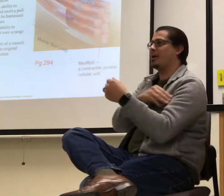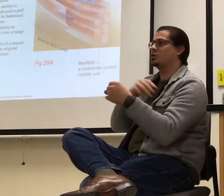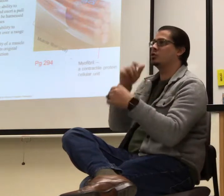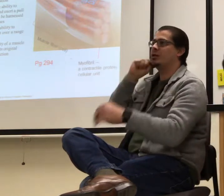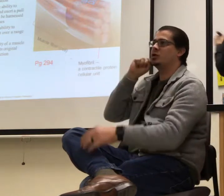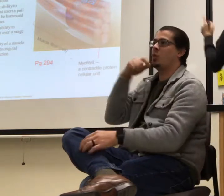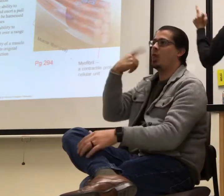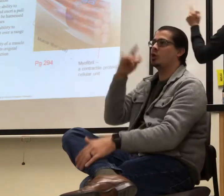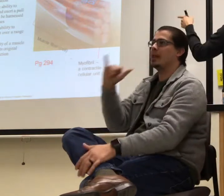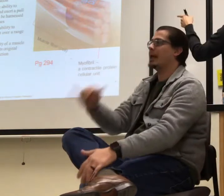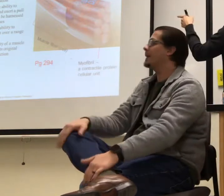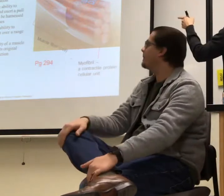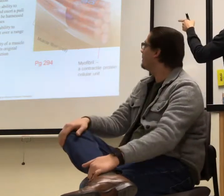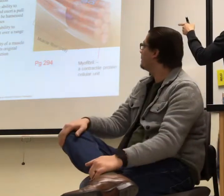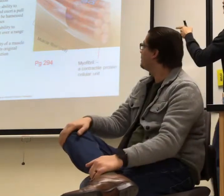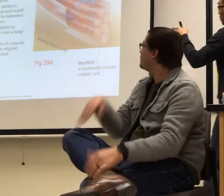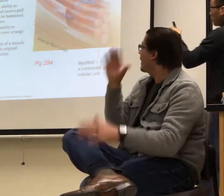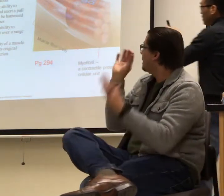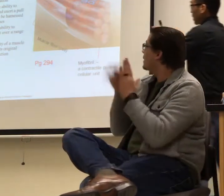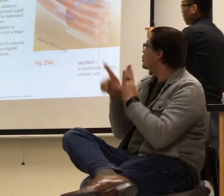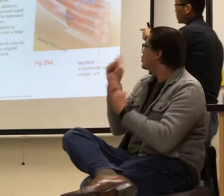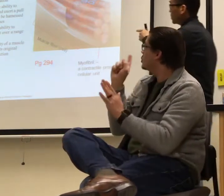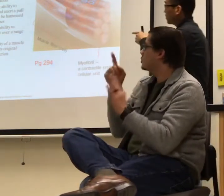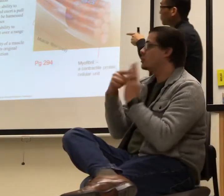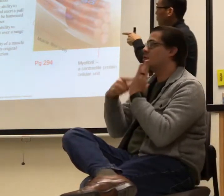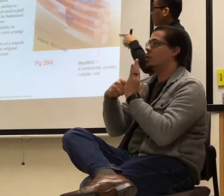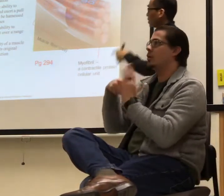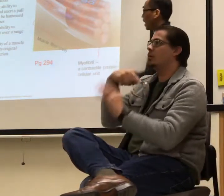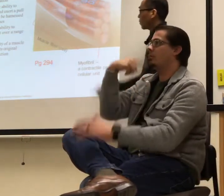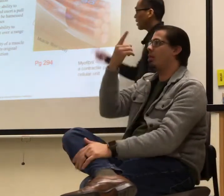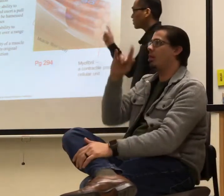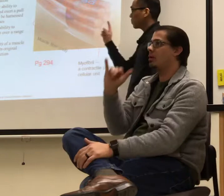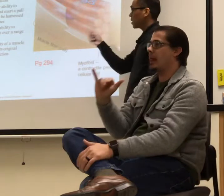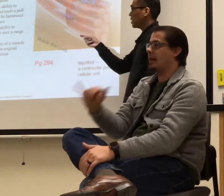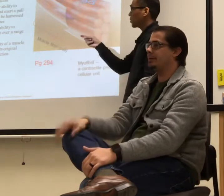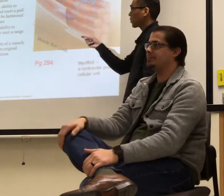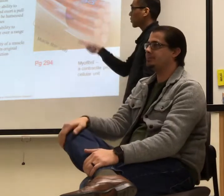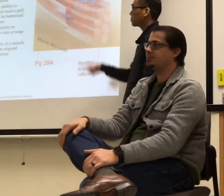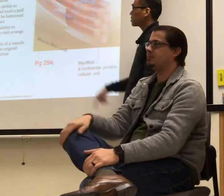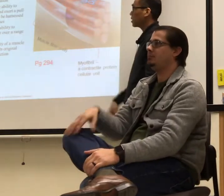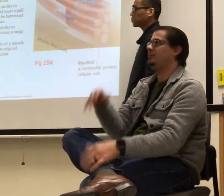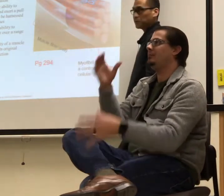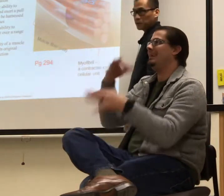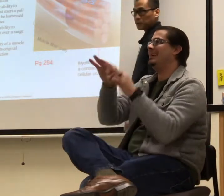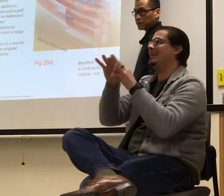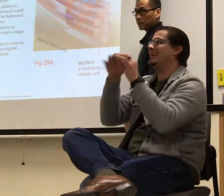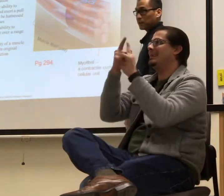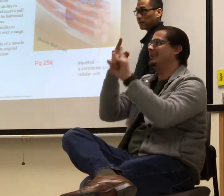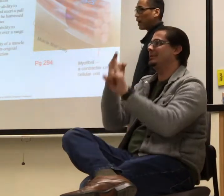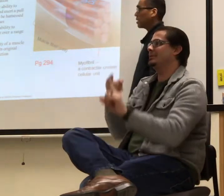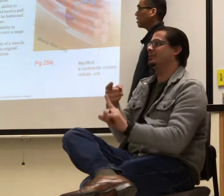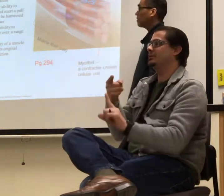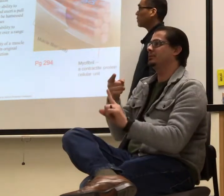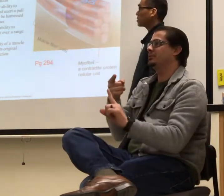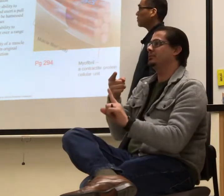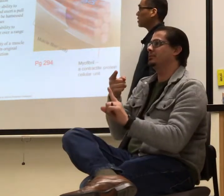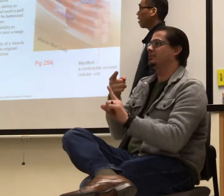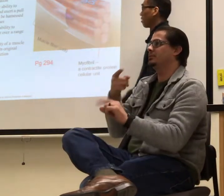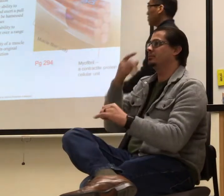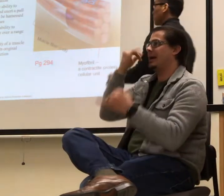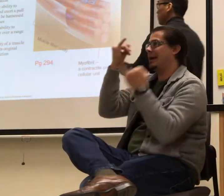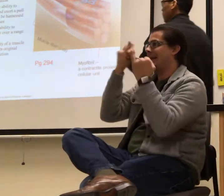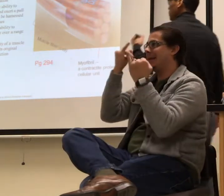tissue. So we have a picture here showing you the physiology, and we have some key terms that introduce the idea of